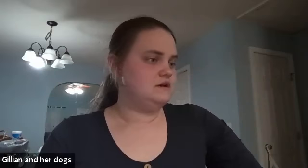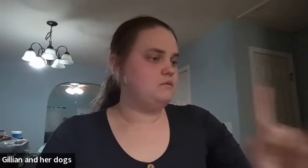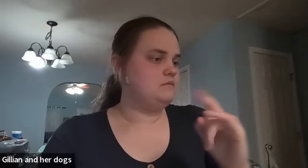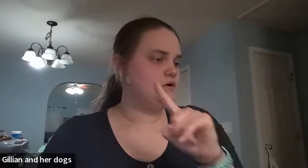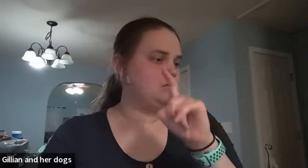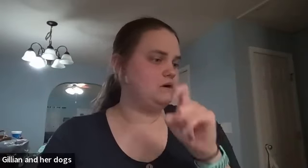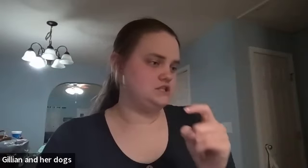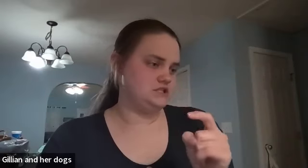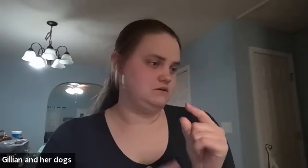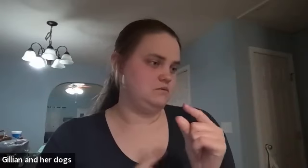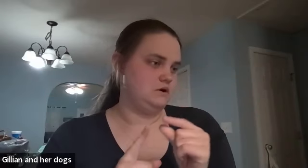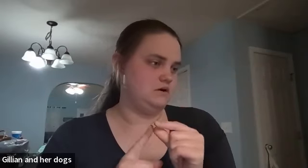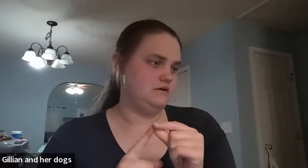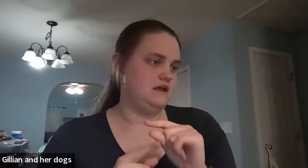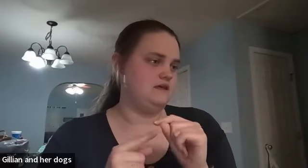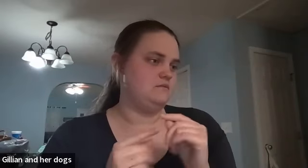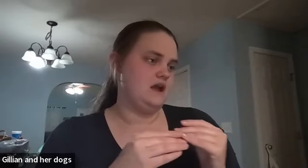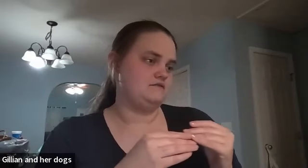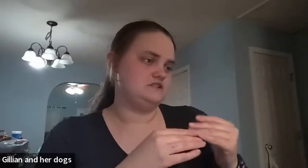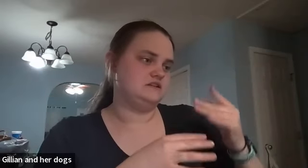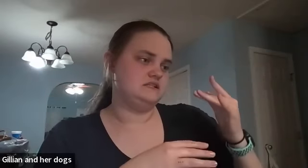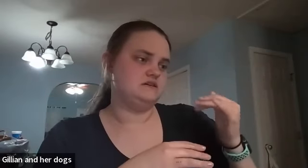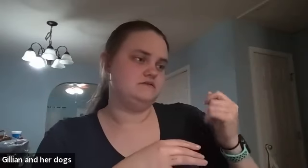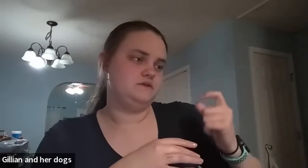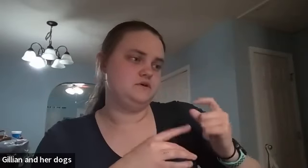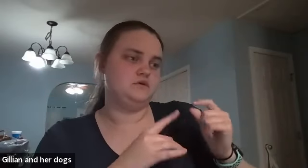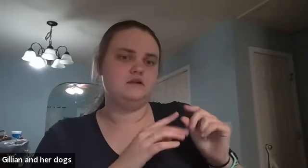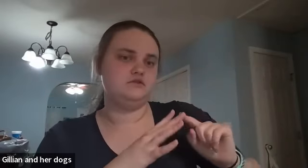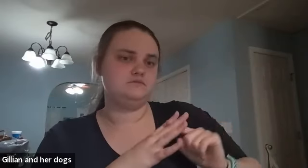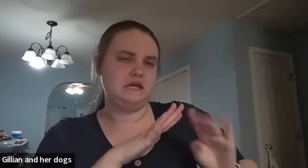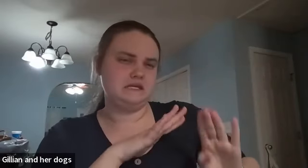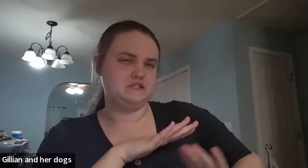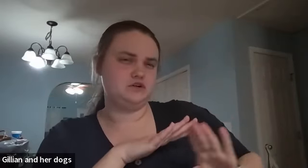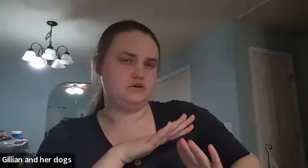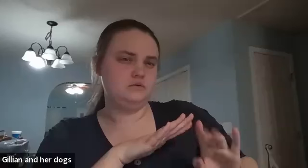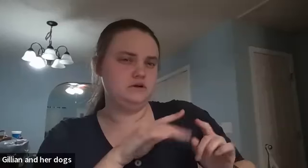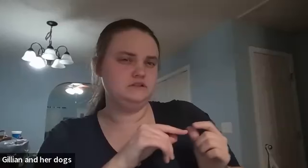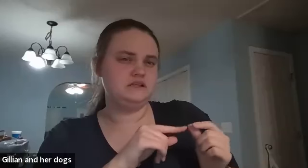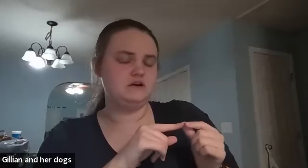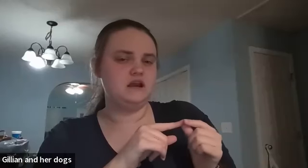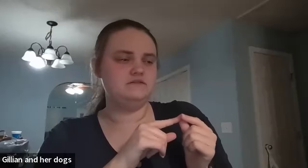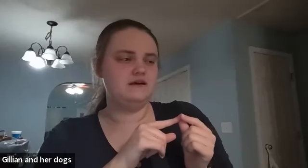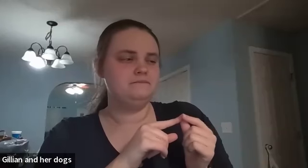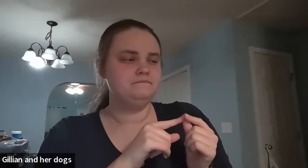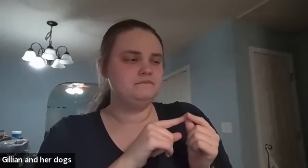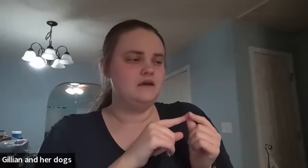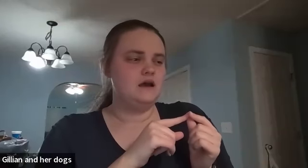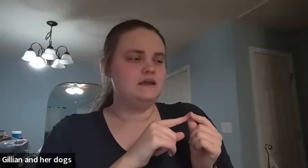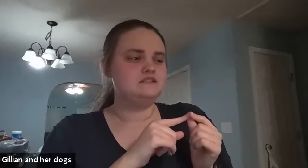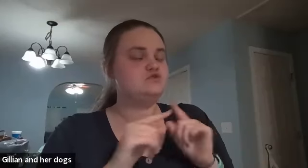have one more question word, and then we have just a list of a few kind of those basic starter words that are kind of, I guess, they're